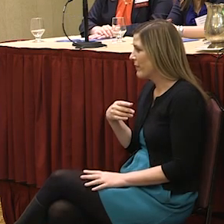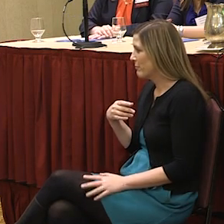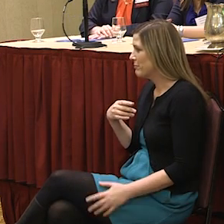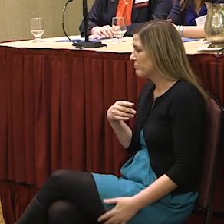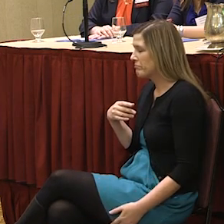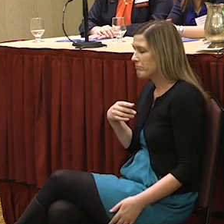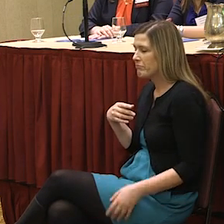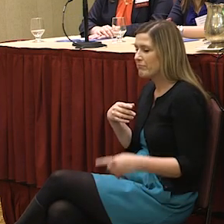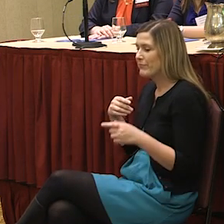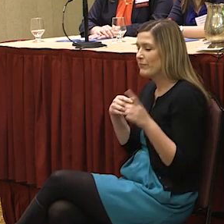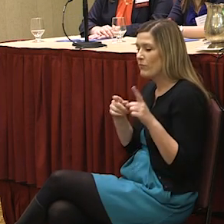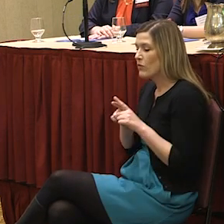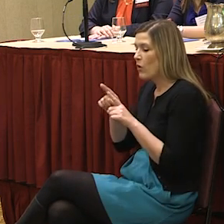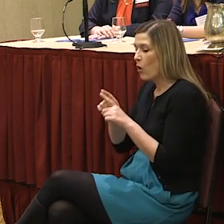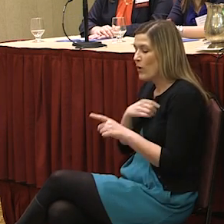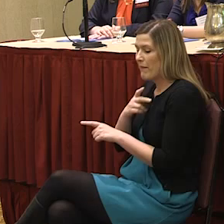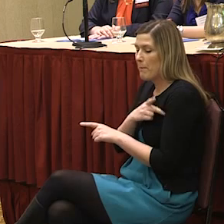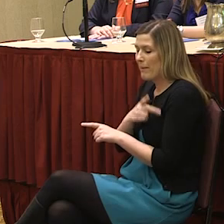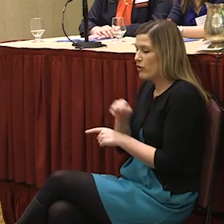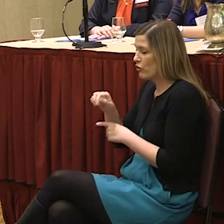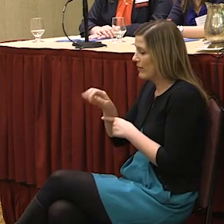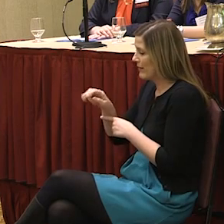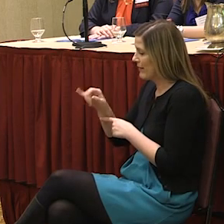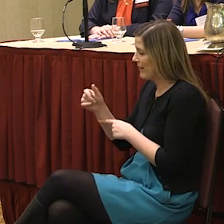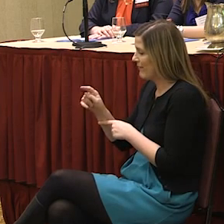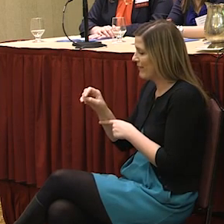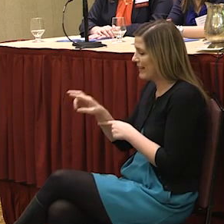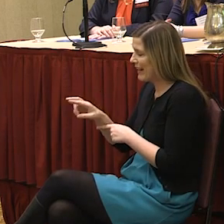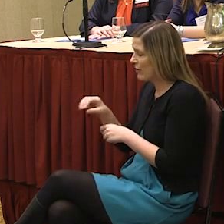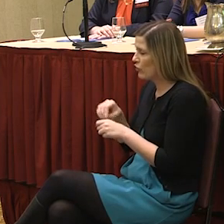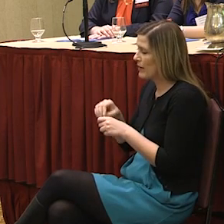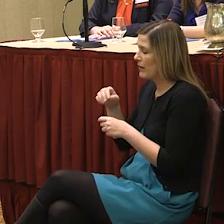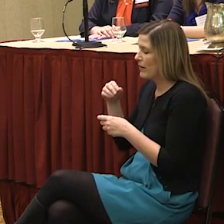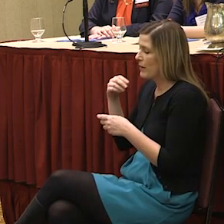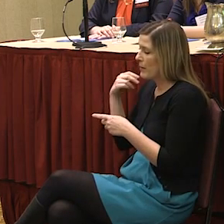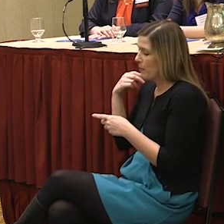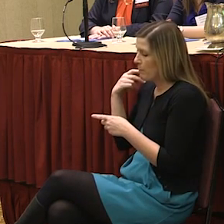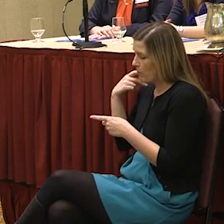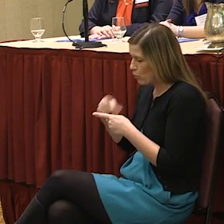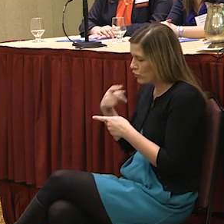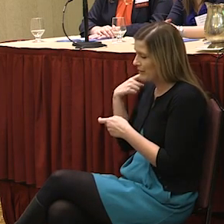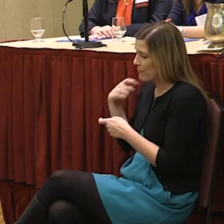page. And we have patient navigators available in Spanish, Creole, and Portuguese.